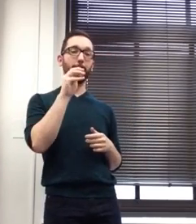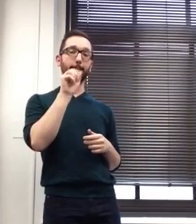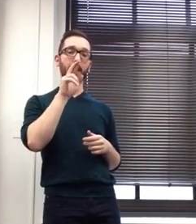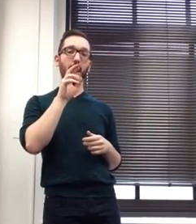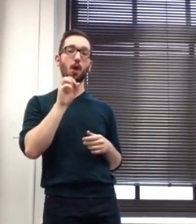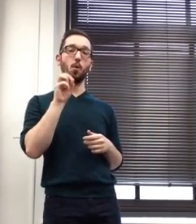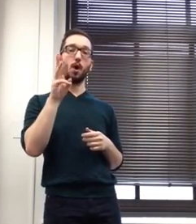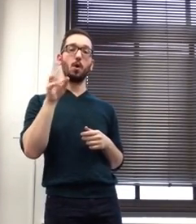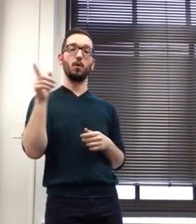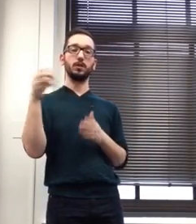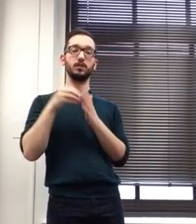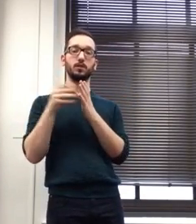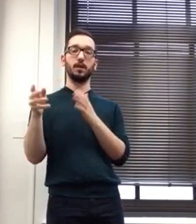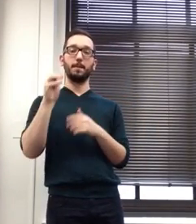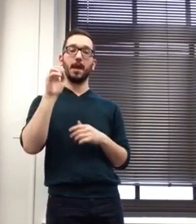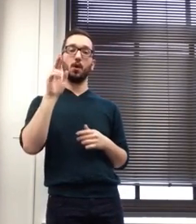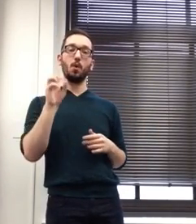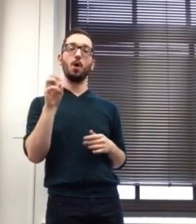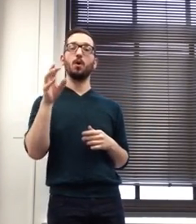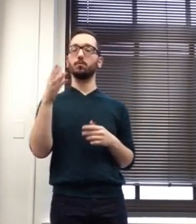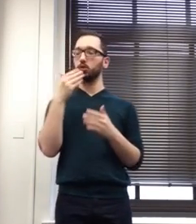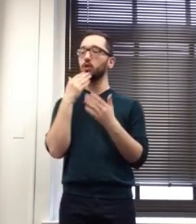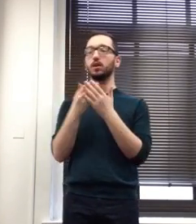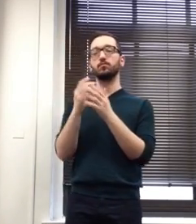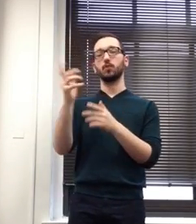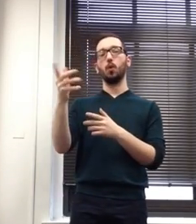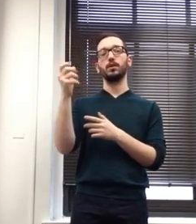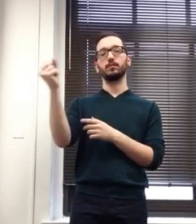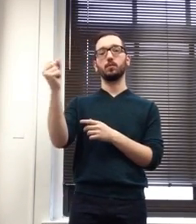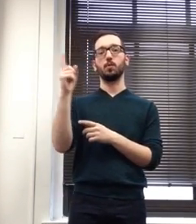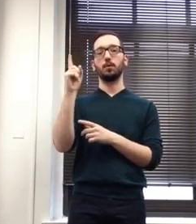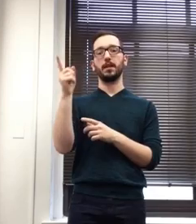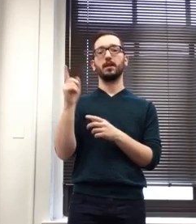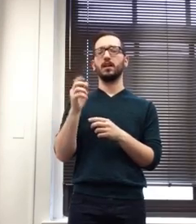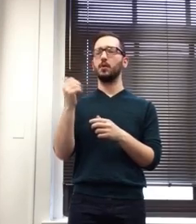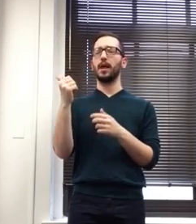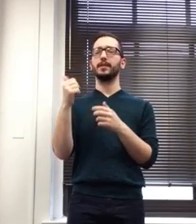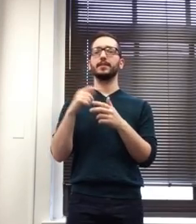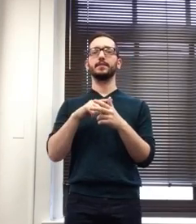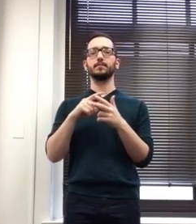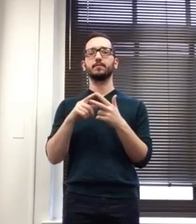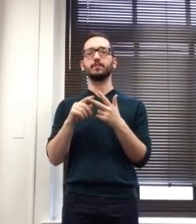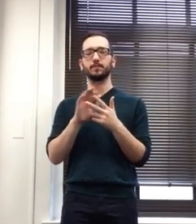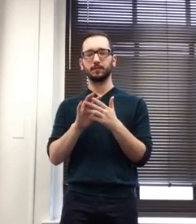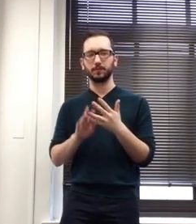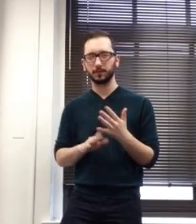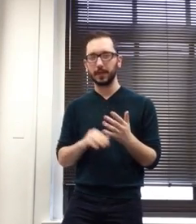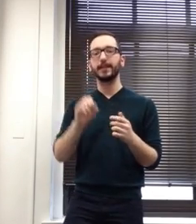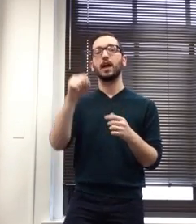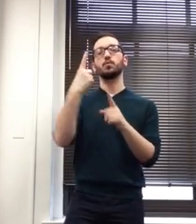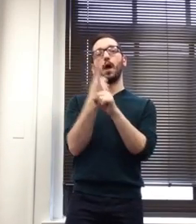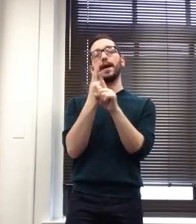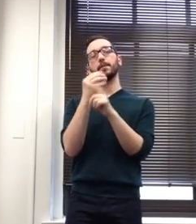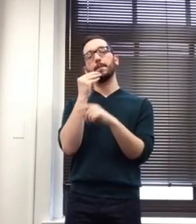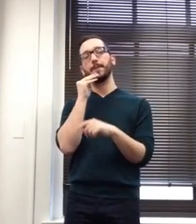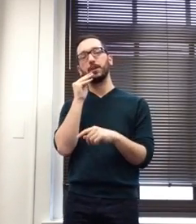talk about that in a minute. Hold that thought. Anybody else? I think in general, the ballpark idea would be all those minerals that we talked about. Elastic